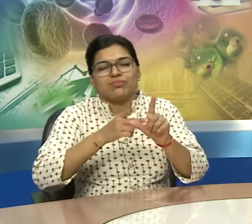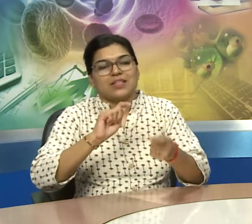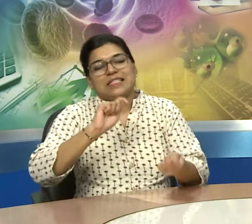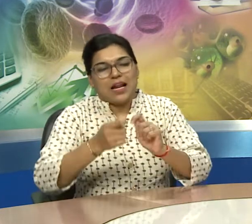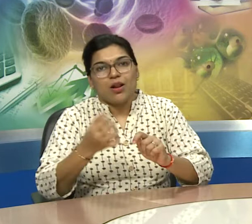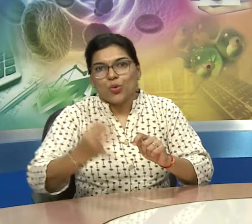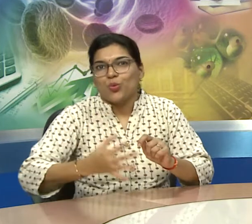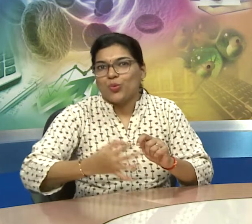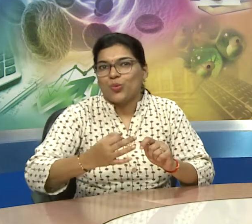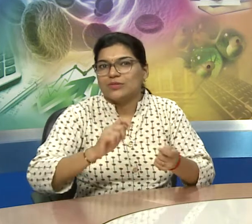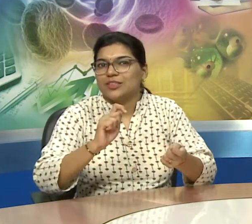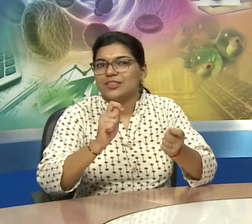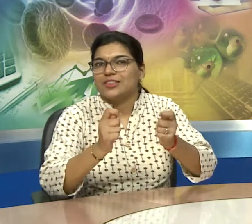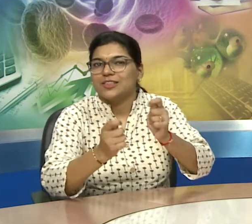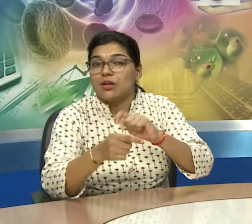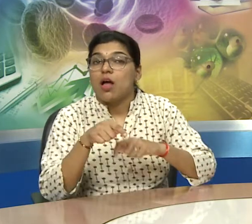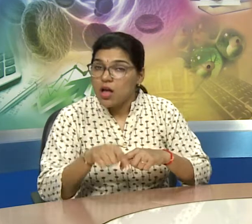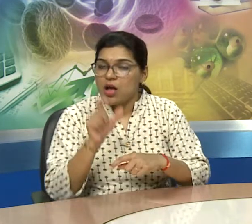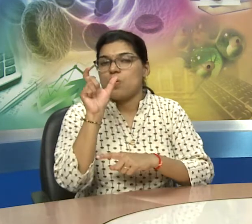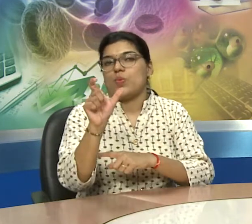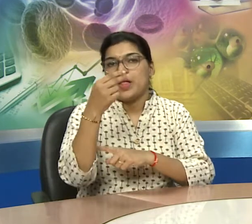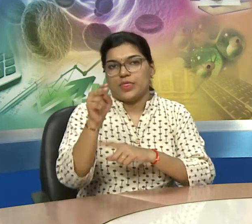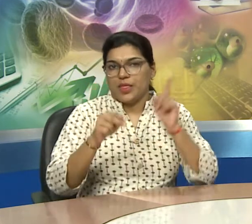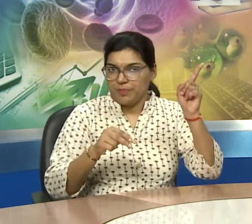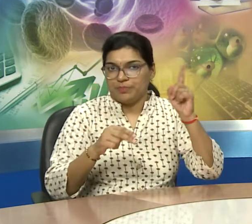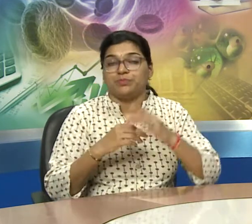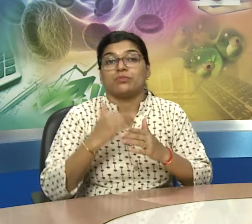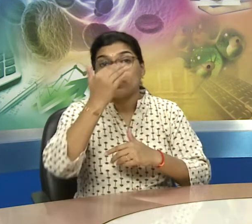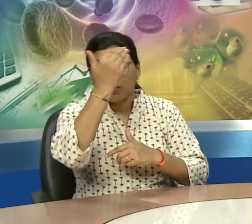to make it more beautiful or more creative.